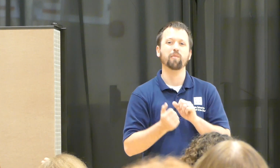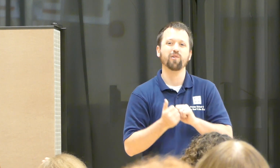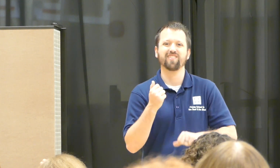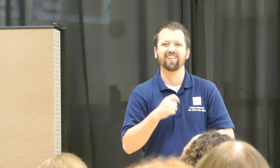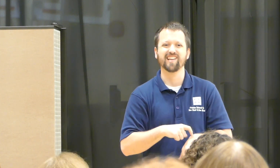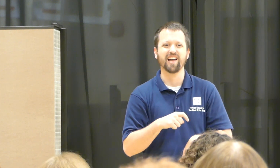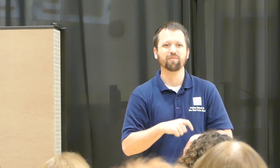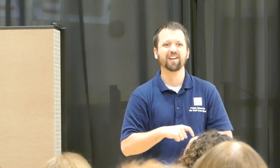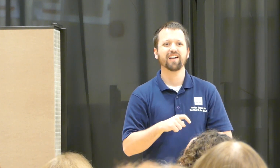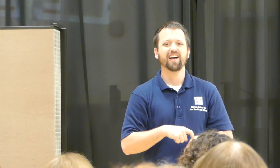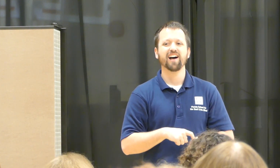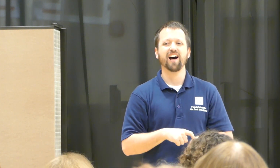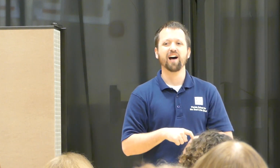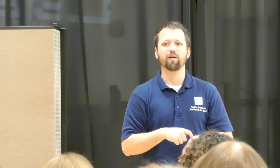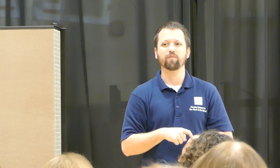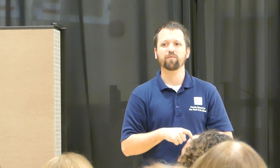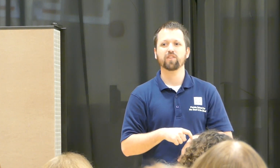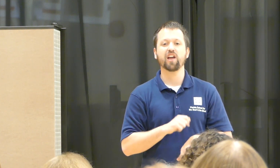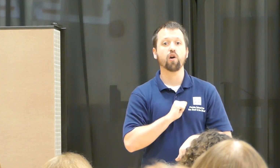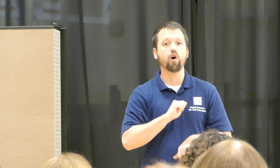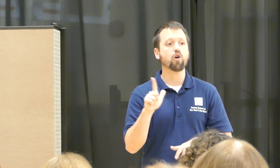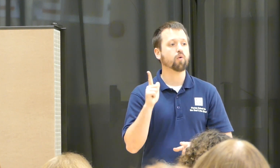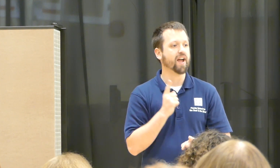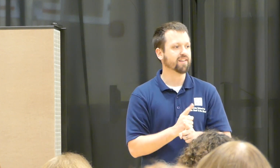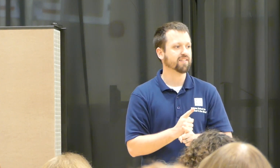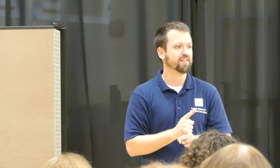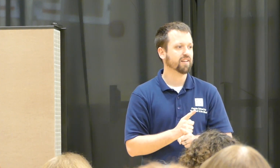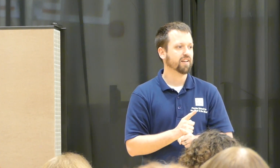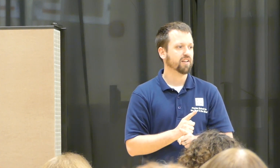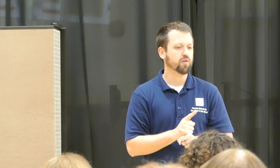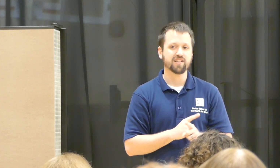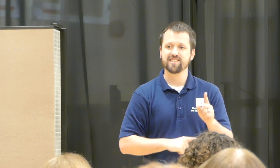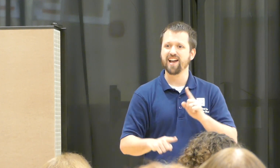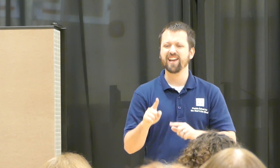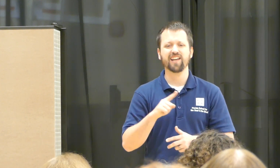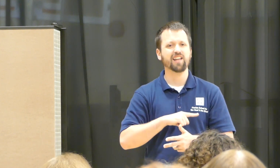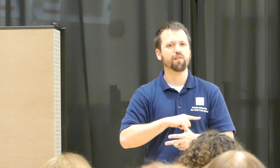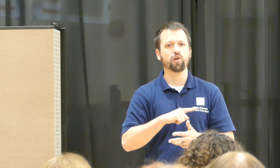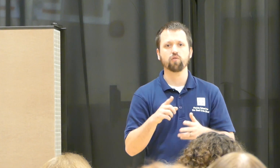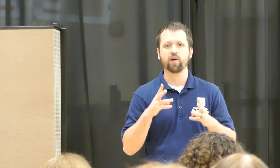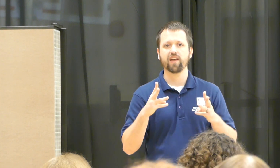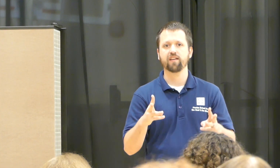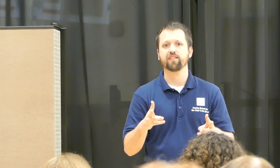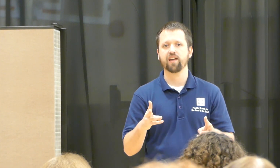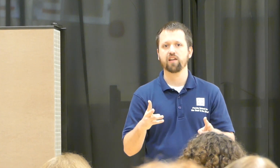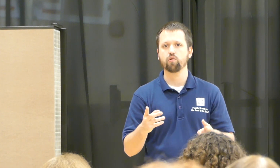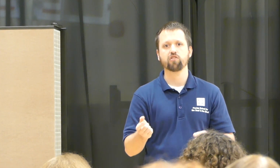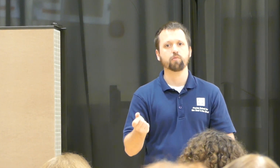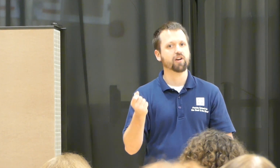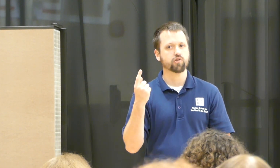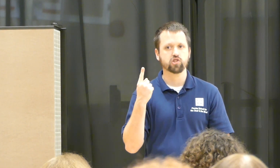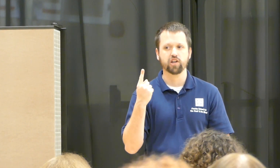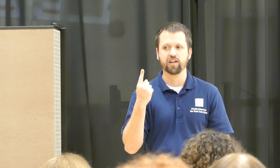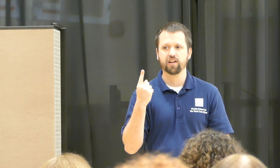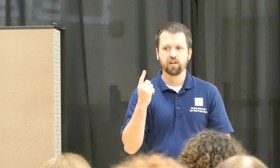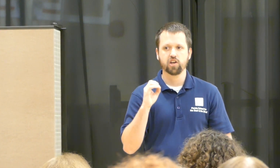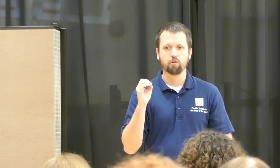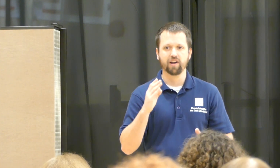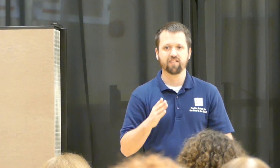most of the time. They are all correct. You can sign any of those ways and you'll still be understood. Nobody's going